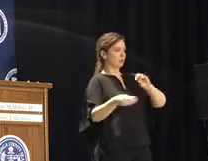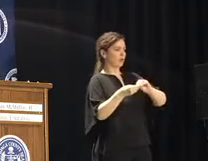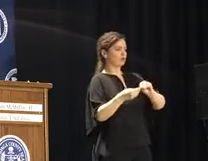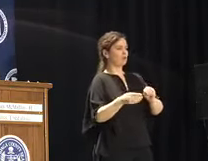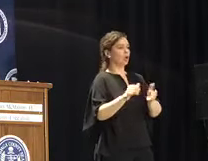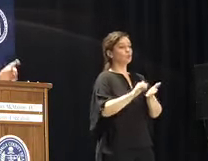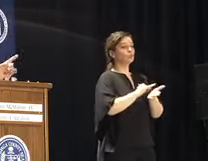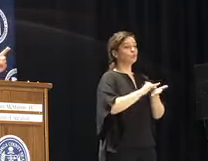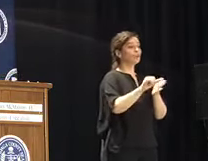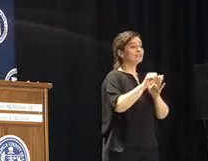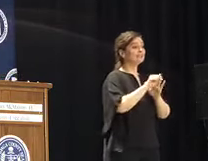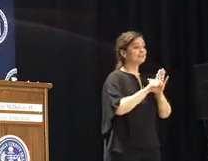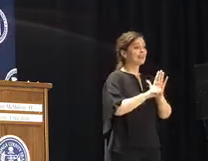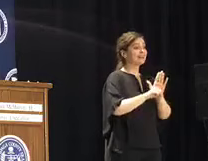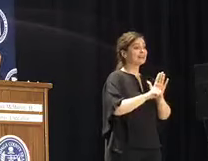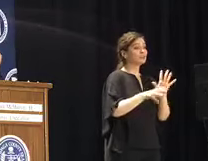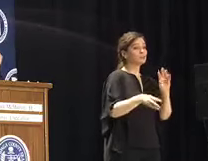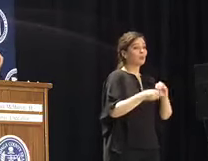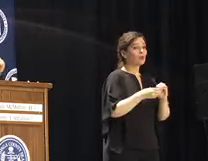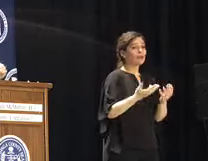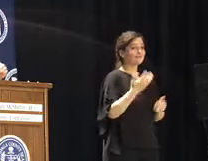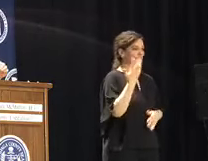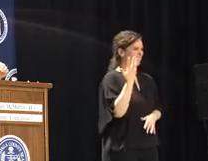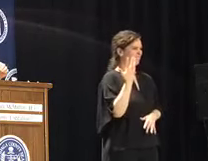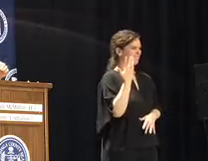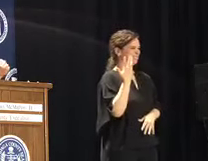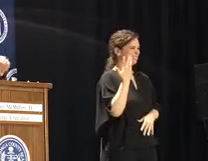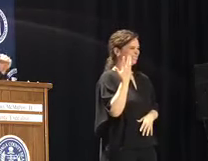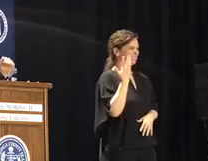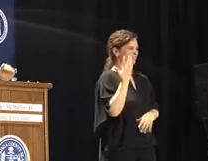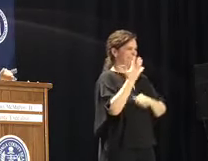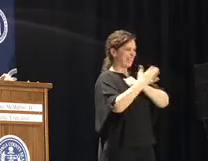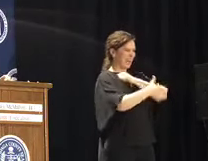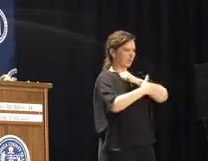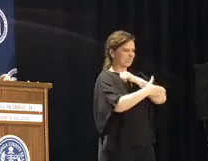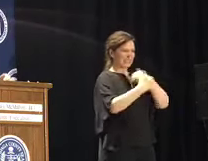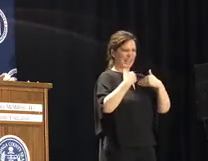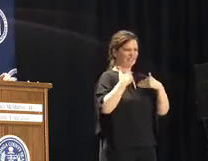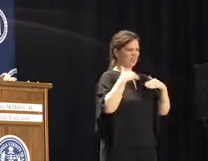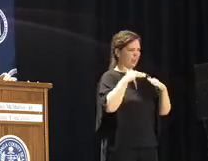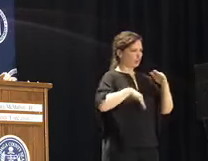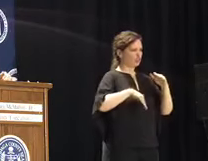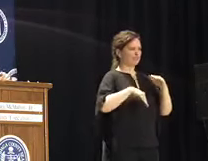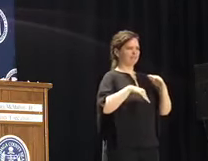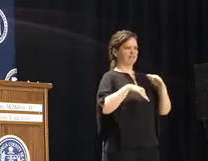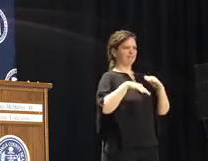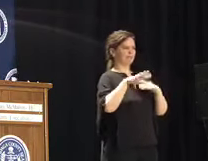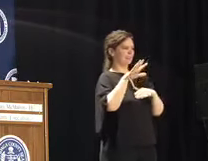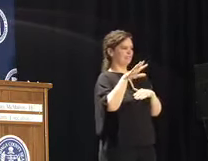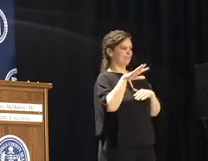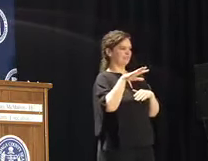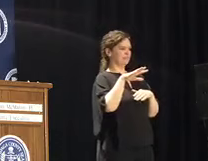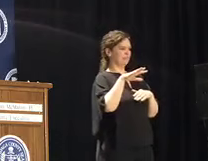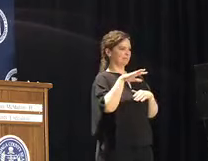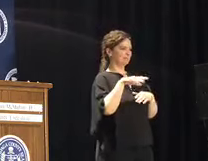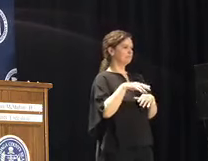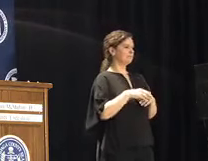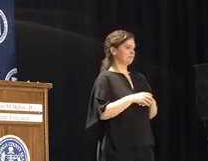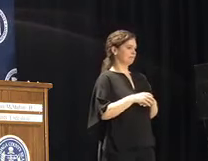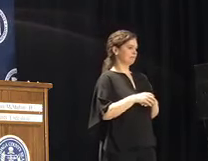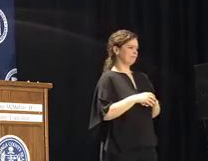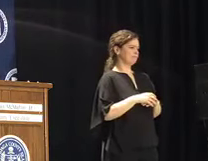that exists. That is such a small number. Most counties are really under 200,000 people, or